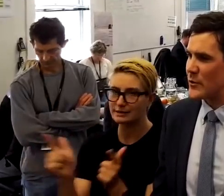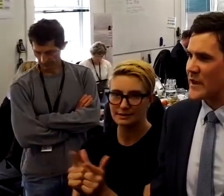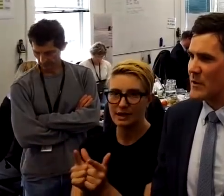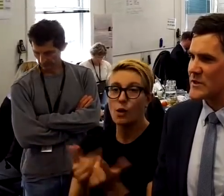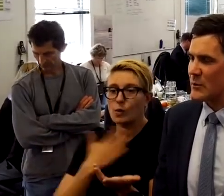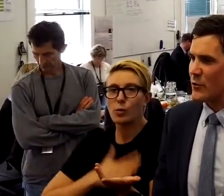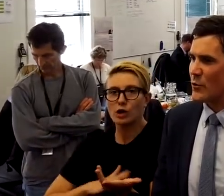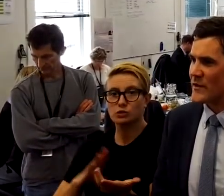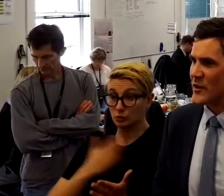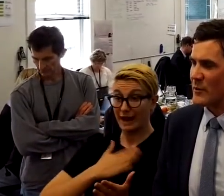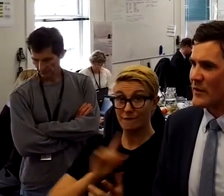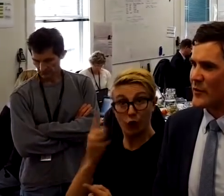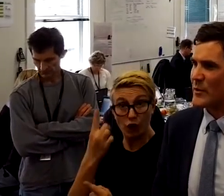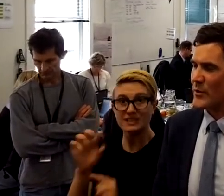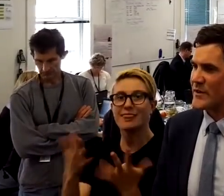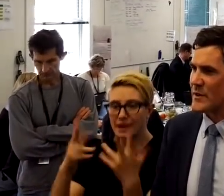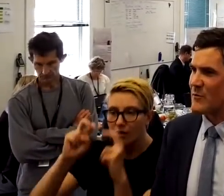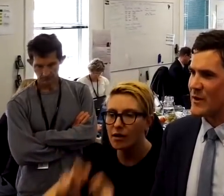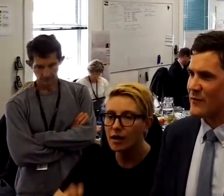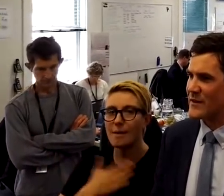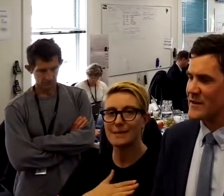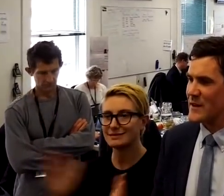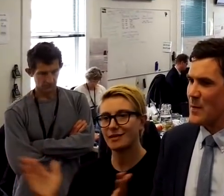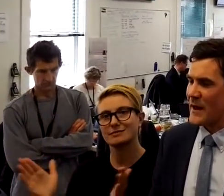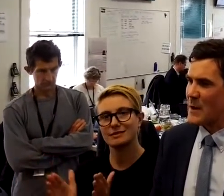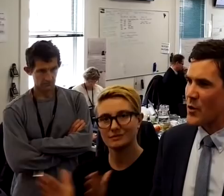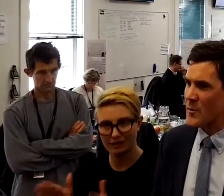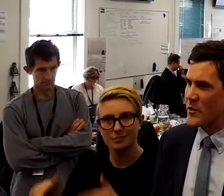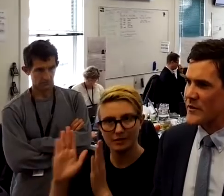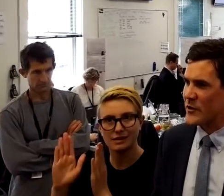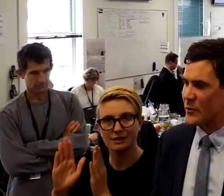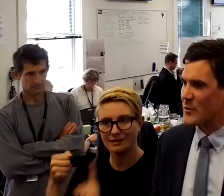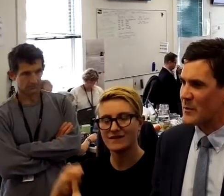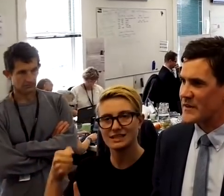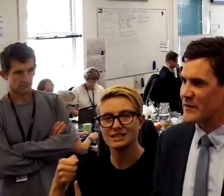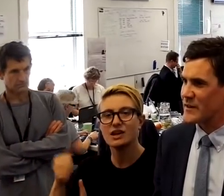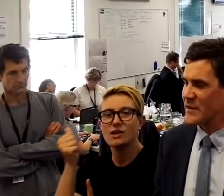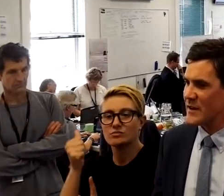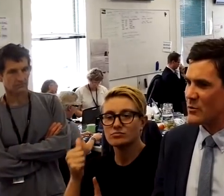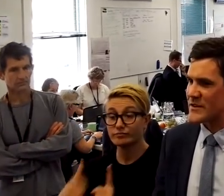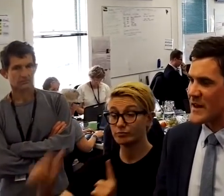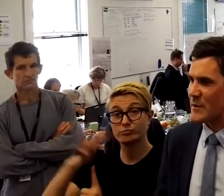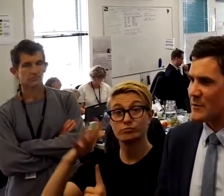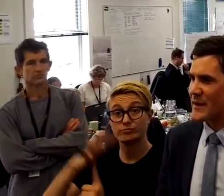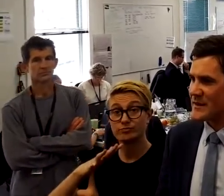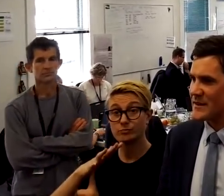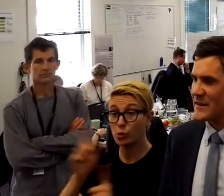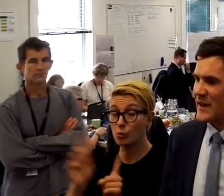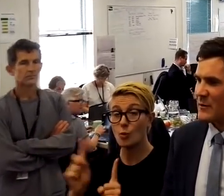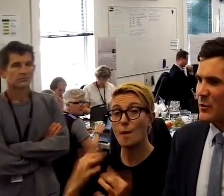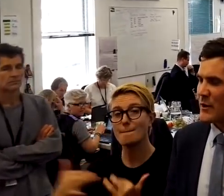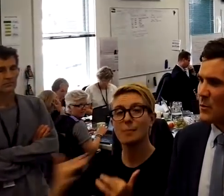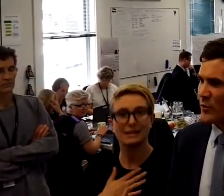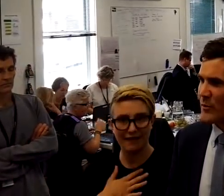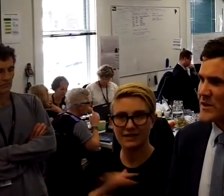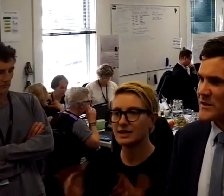We knew there was damage, we've always known about those buildings that have been affected, and our primary concern was public safety, which has now been abated,